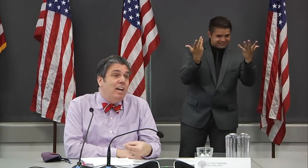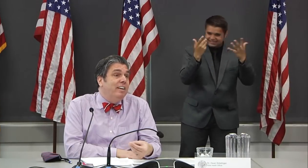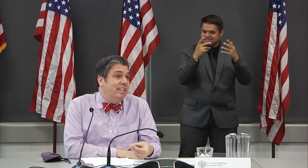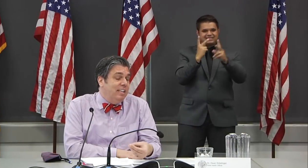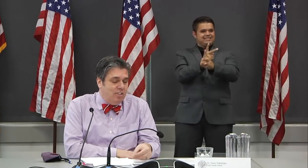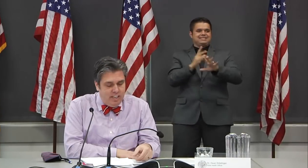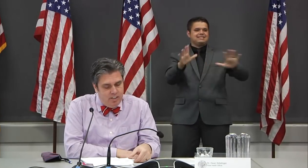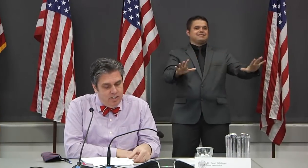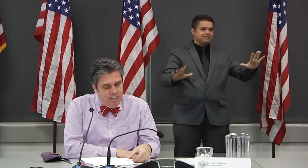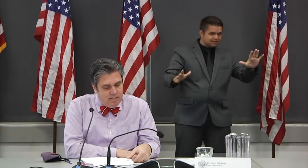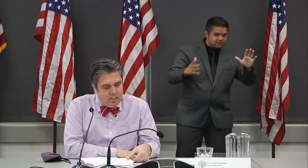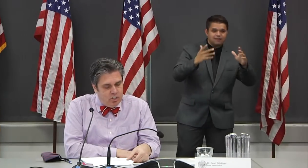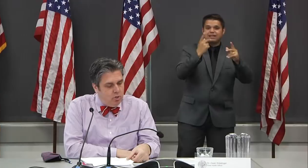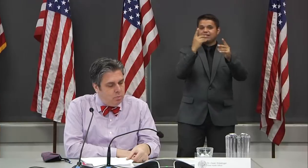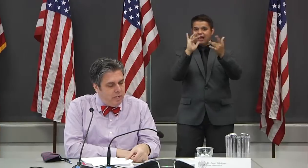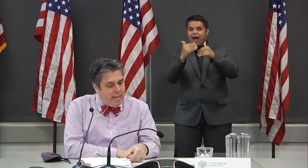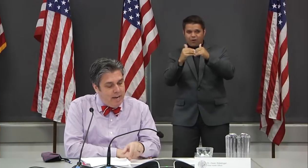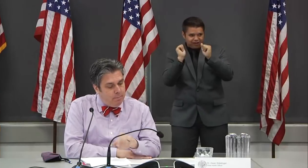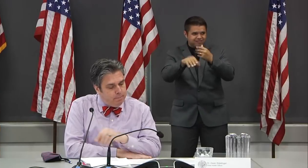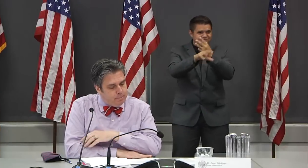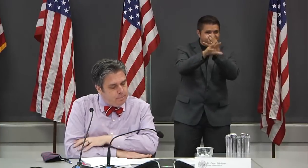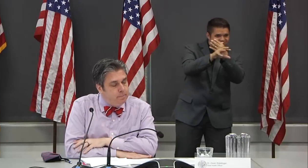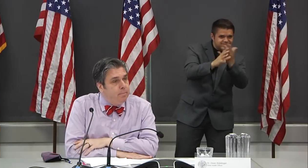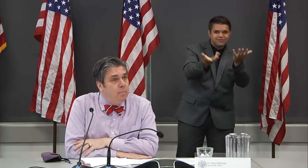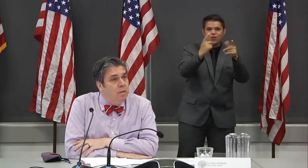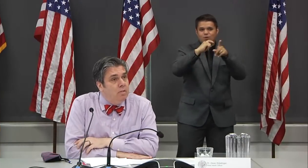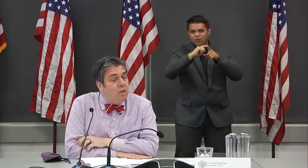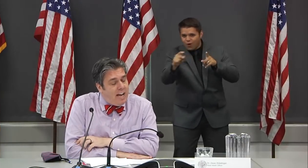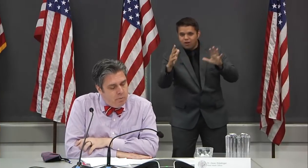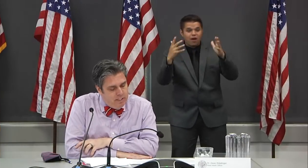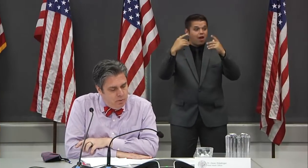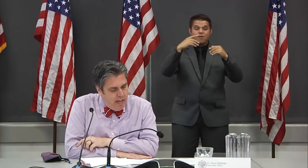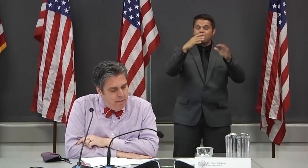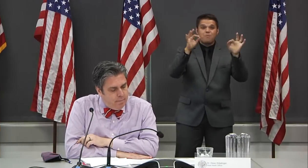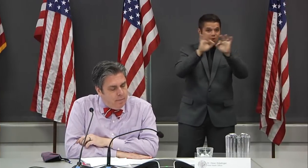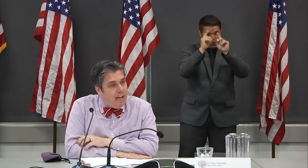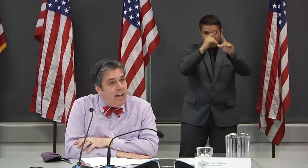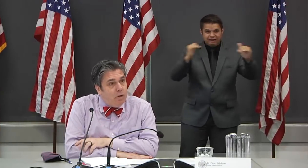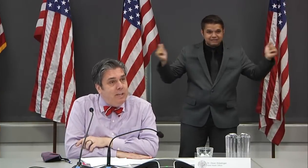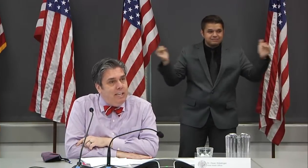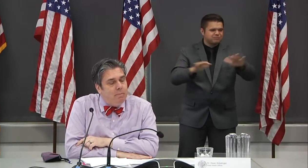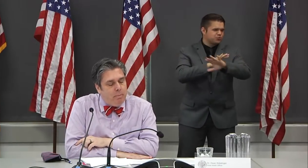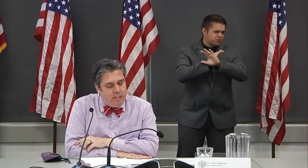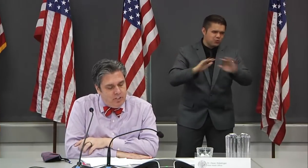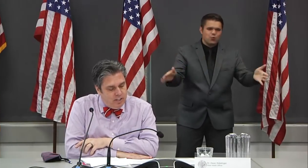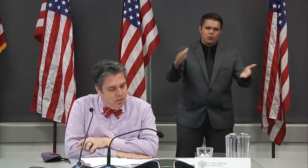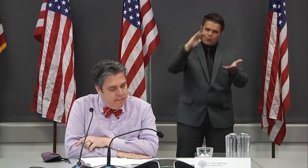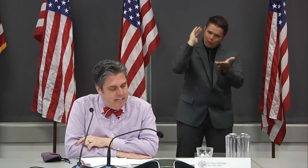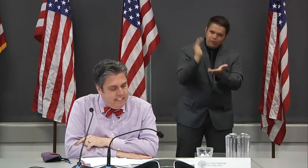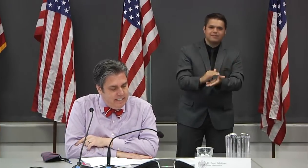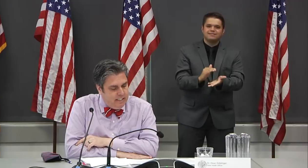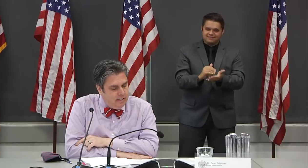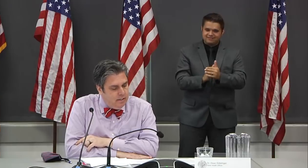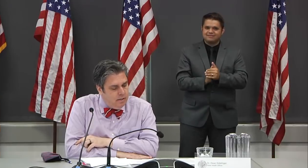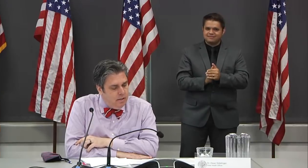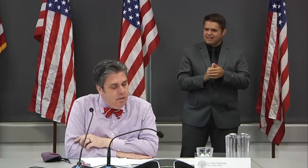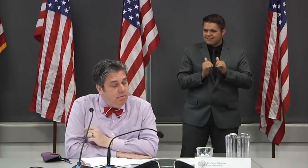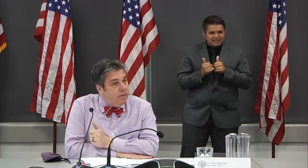ask you not to get together in these larger groups right now. So how do we do that? how do we keep the pressure on